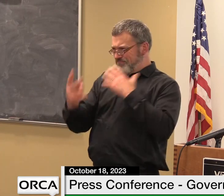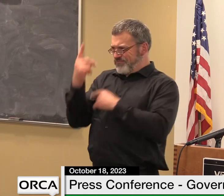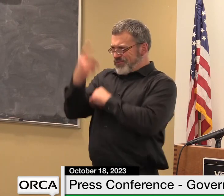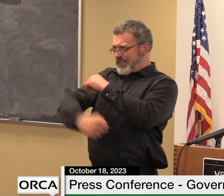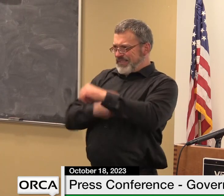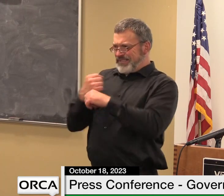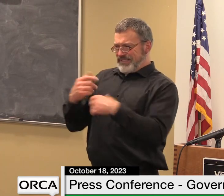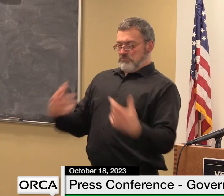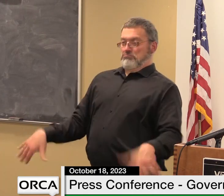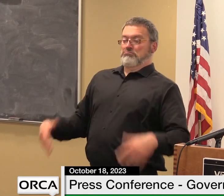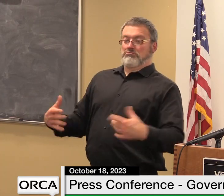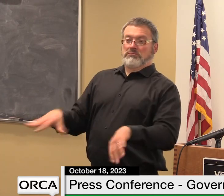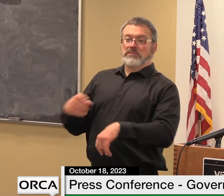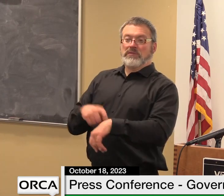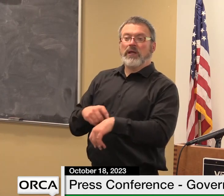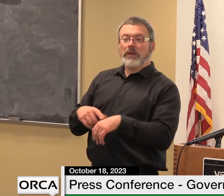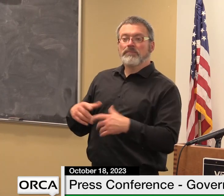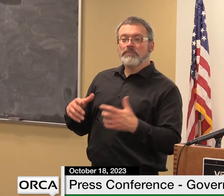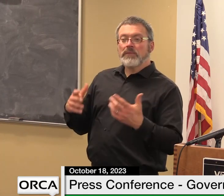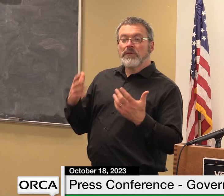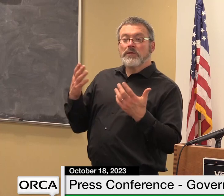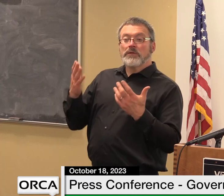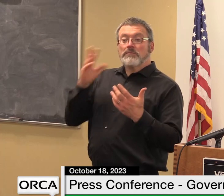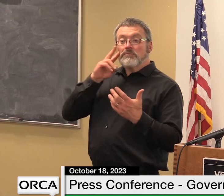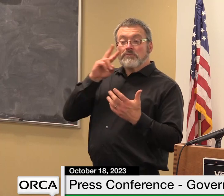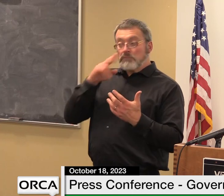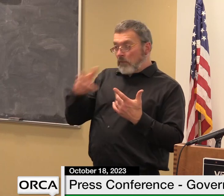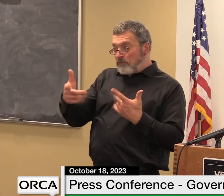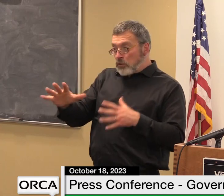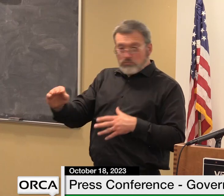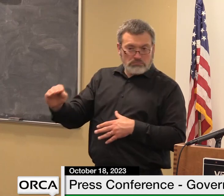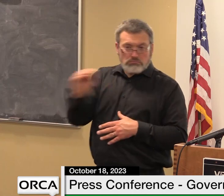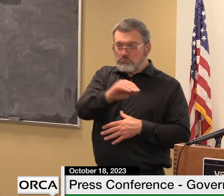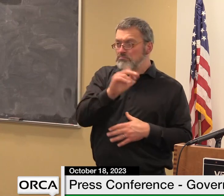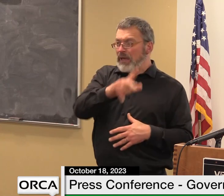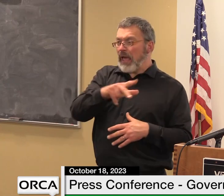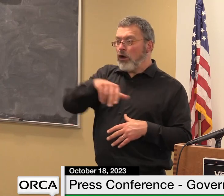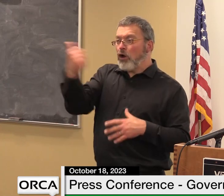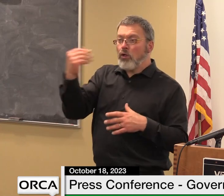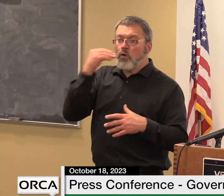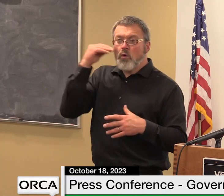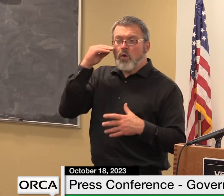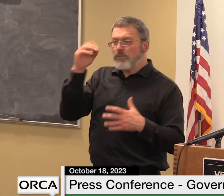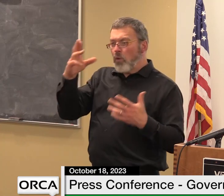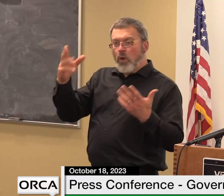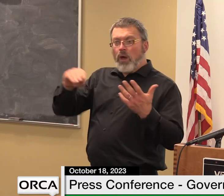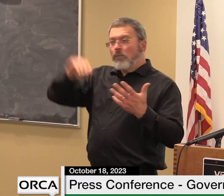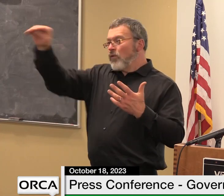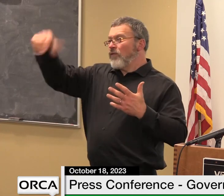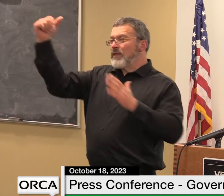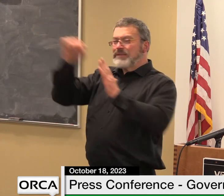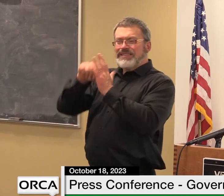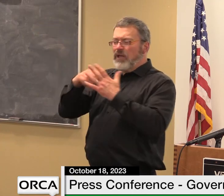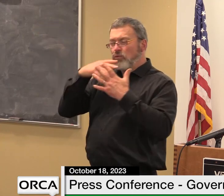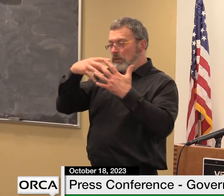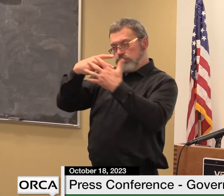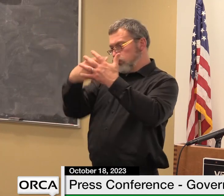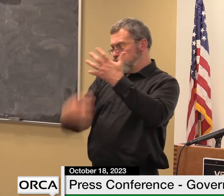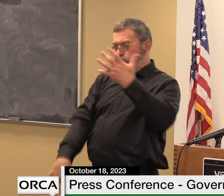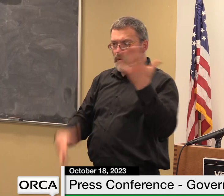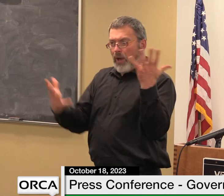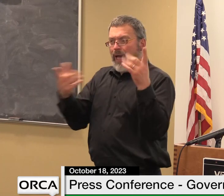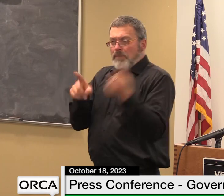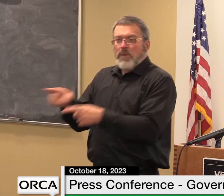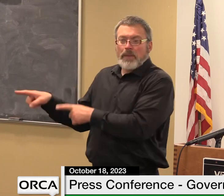other opportunities. They may be back in their own homes. They may have